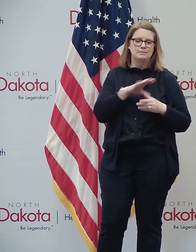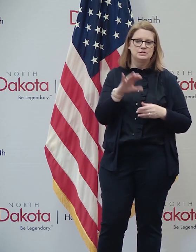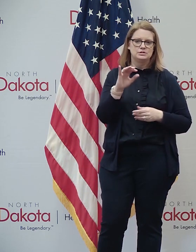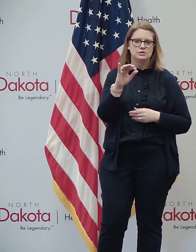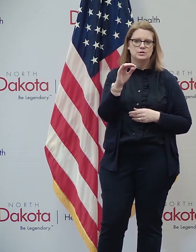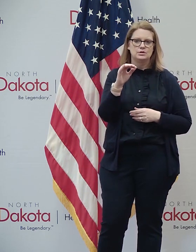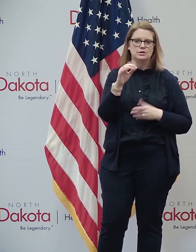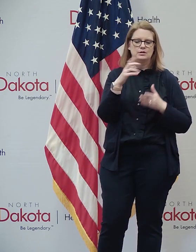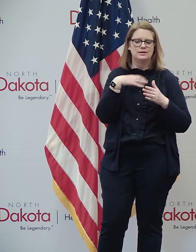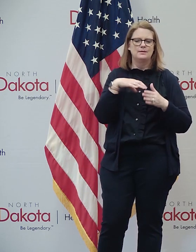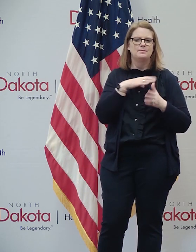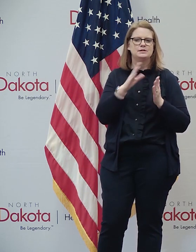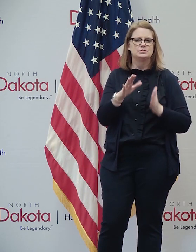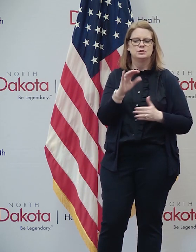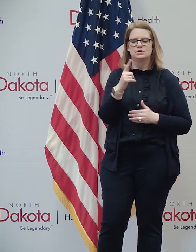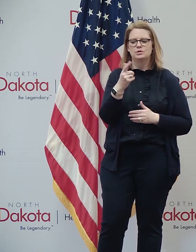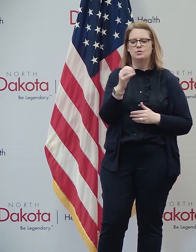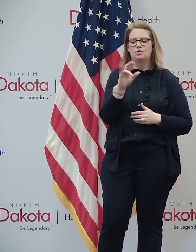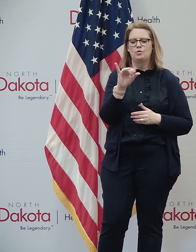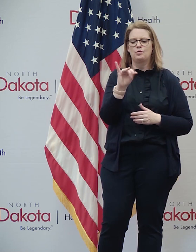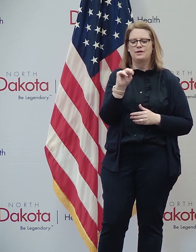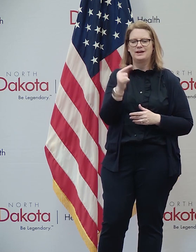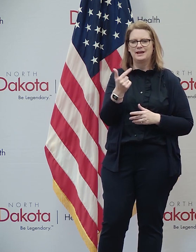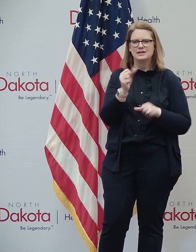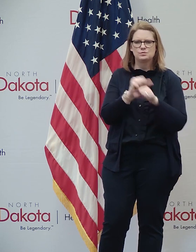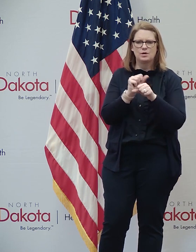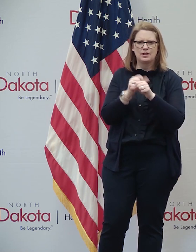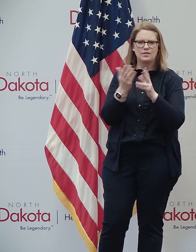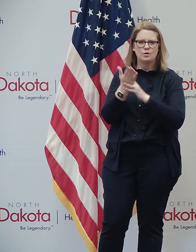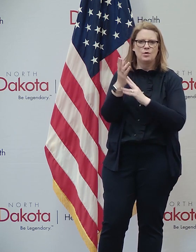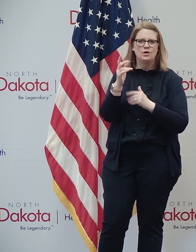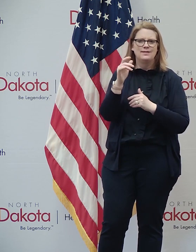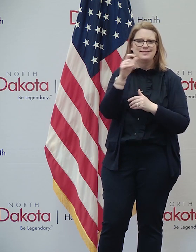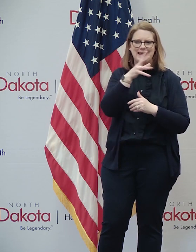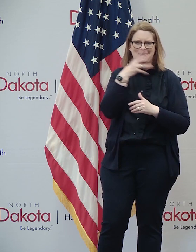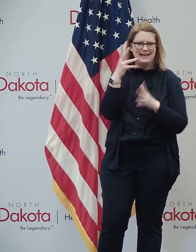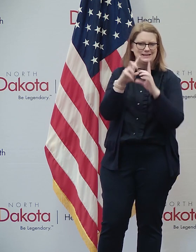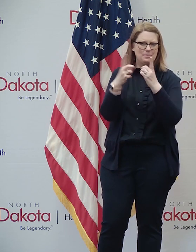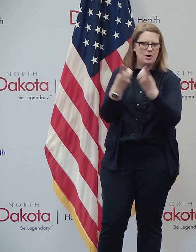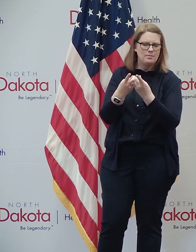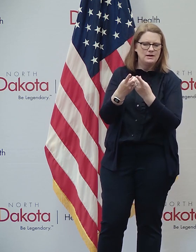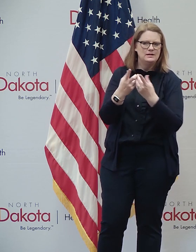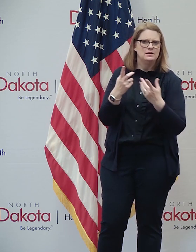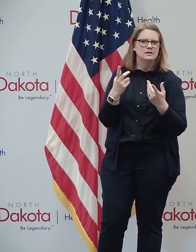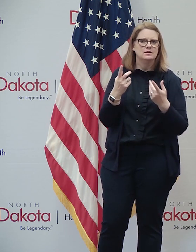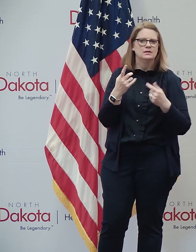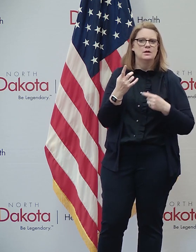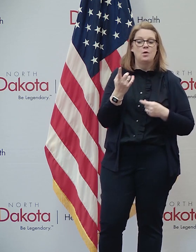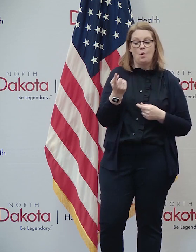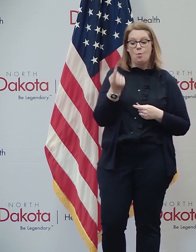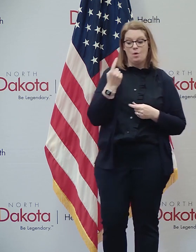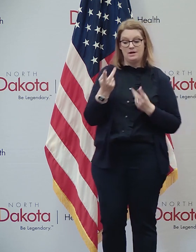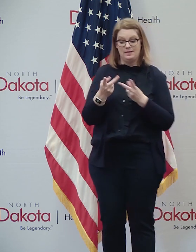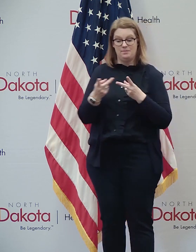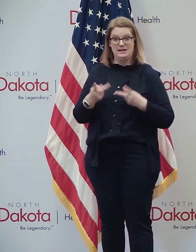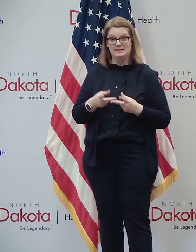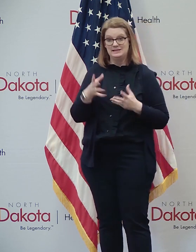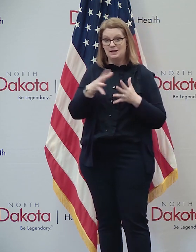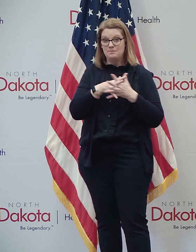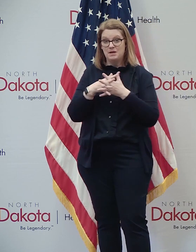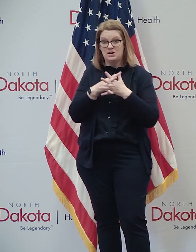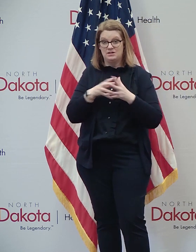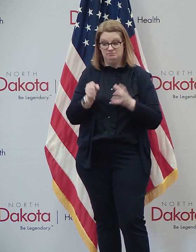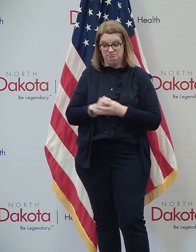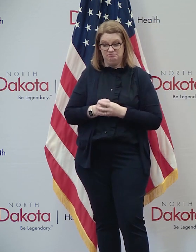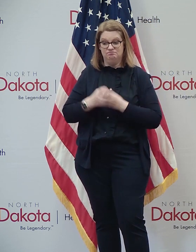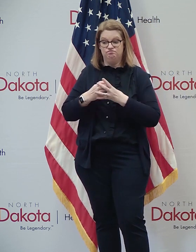Lane? Governor, have you heard any updates on the meat shortage that we're now seeing in grocery stores? Have not. I mean,